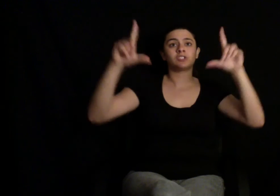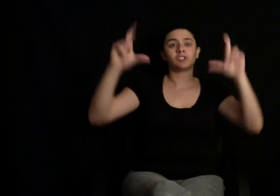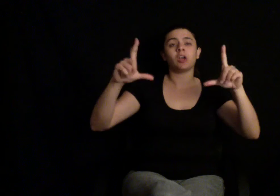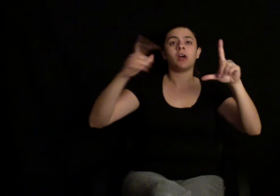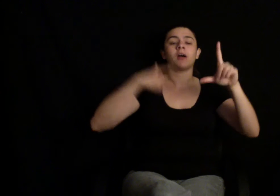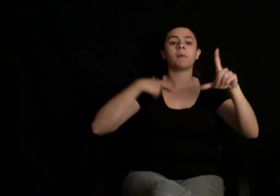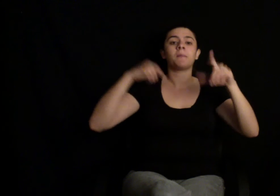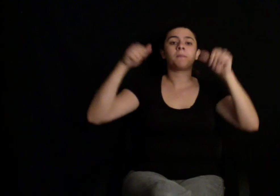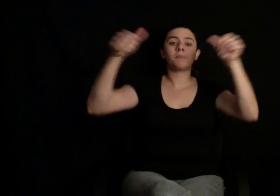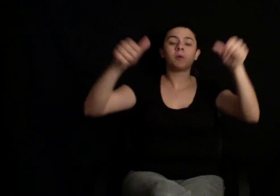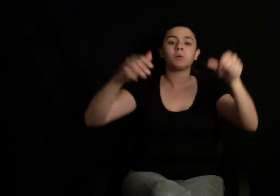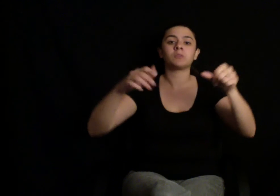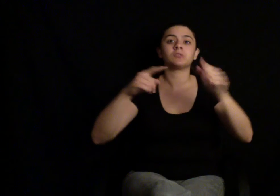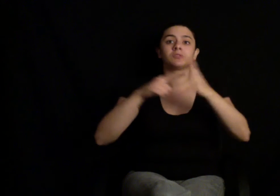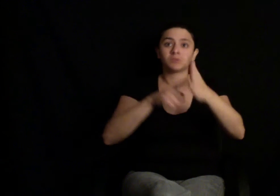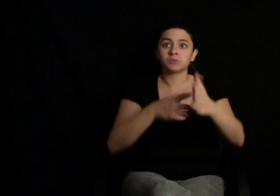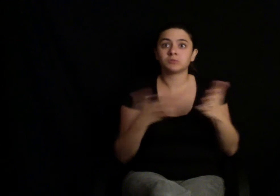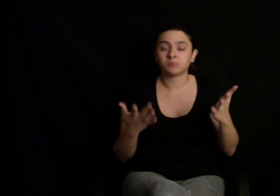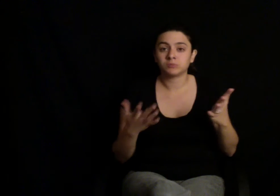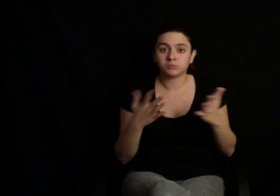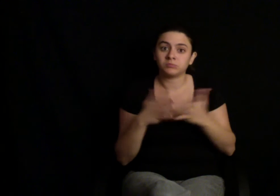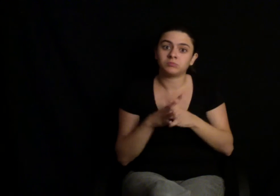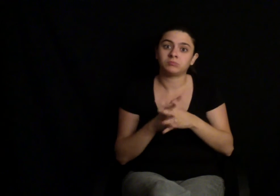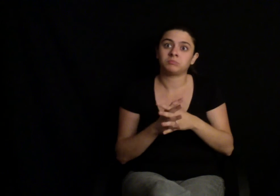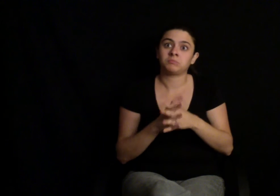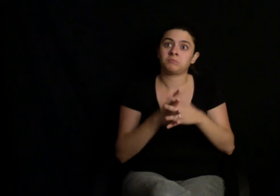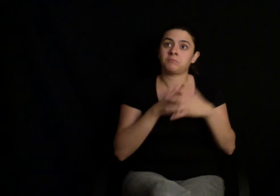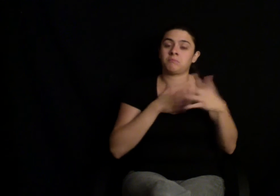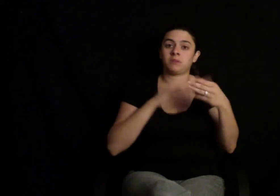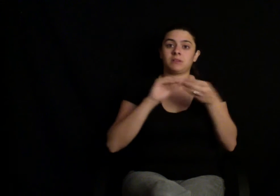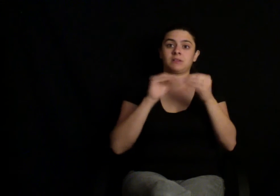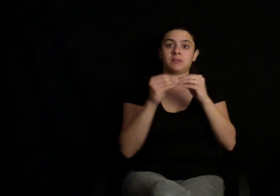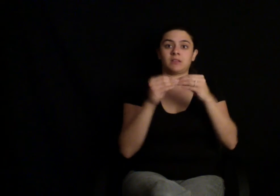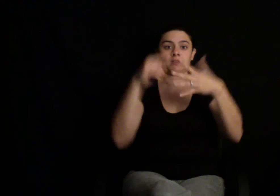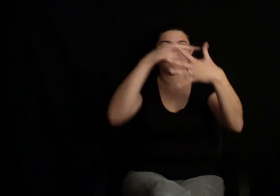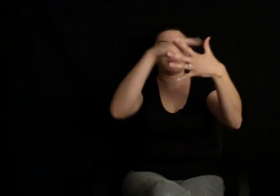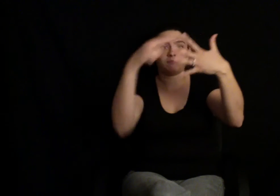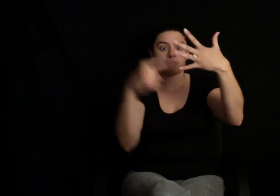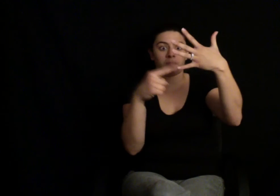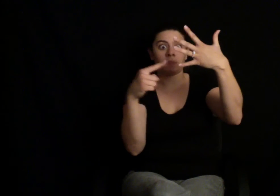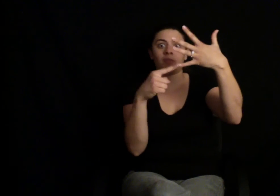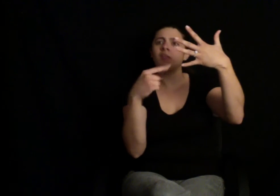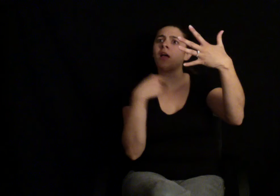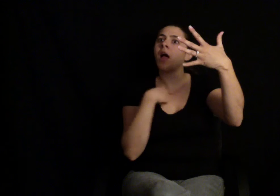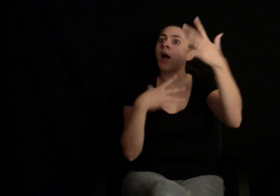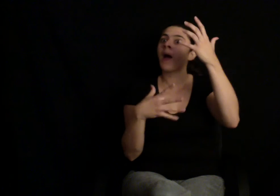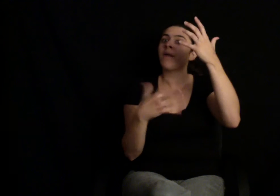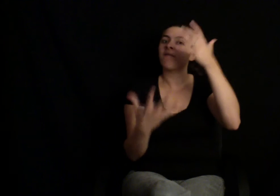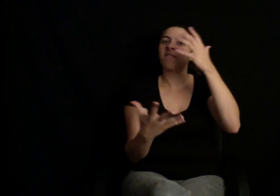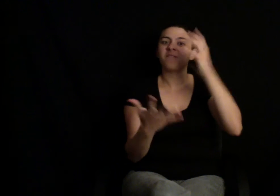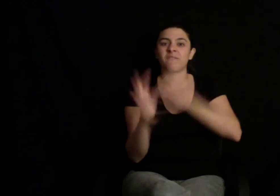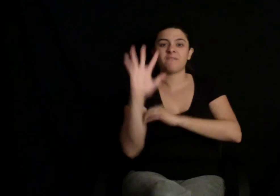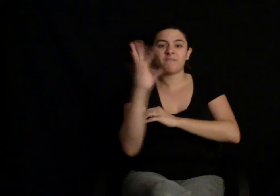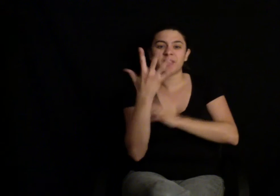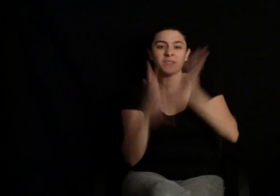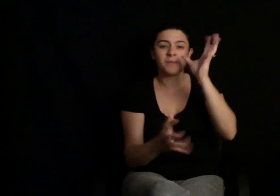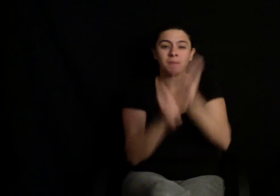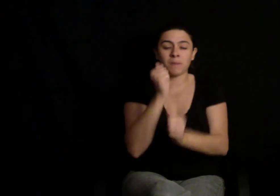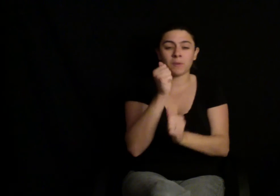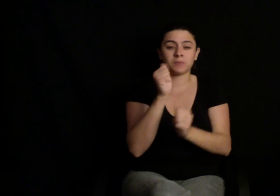Reacher, and it just had my name there, and I put a little red arrow pointing to it, like as number 5 cast, just as a joke.